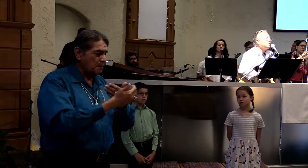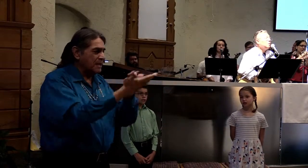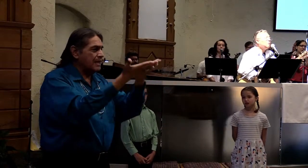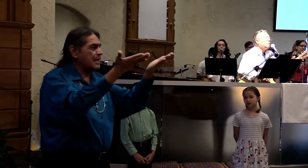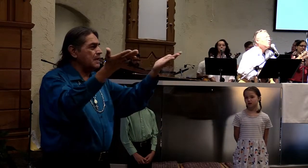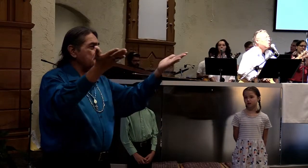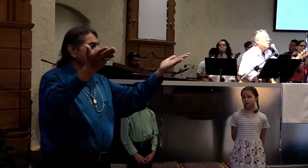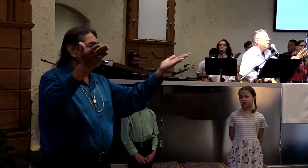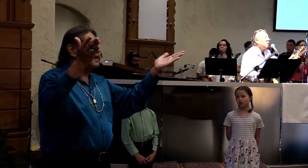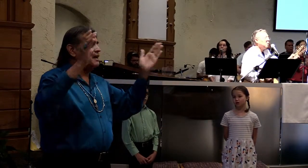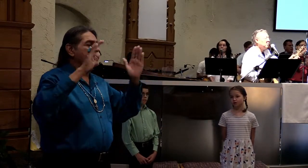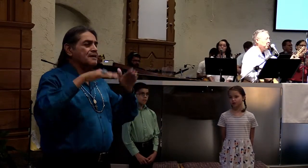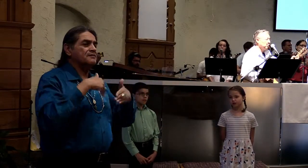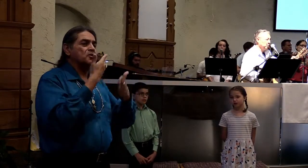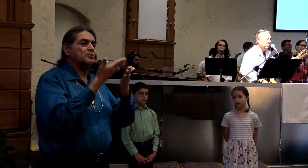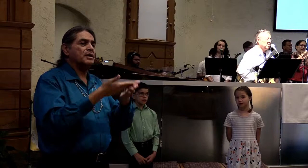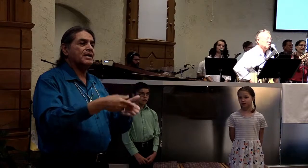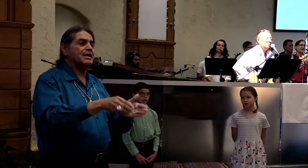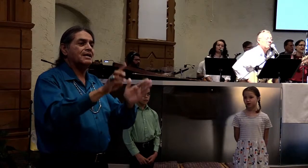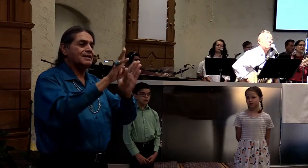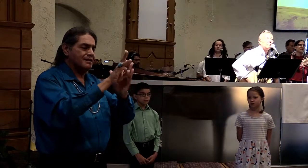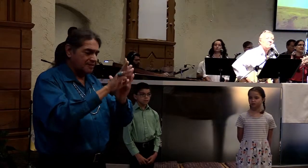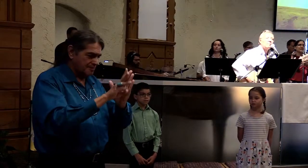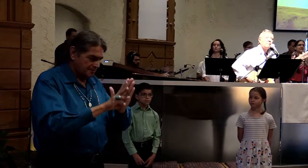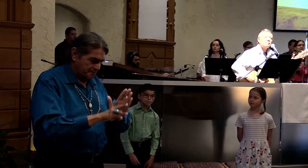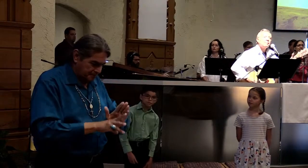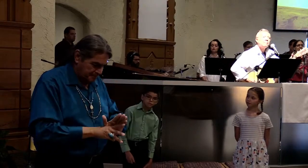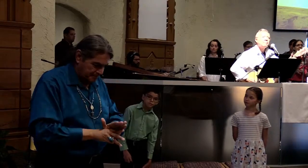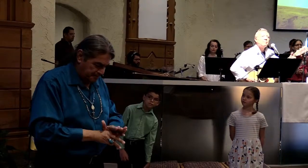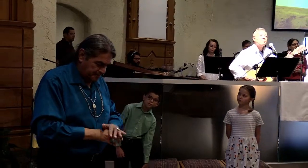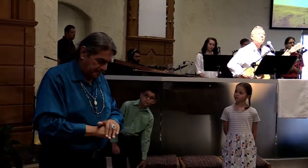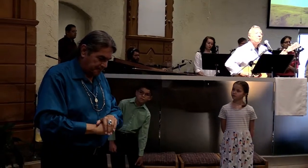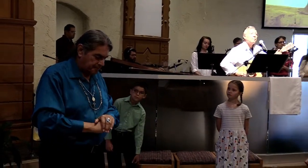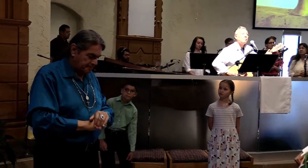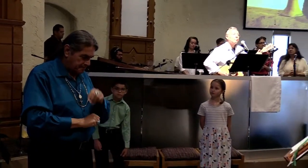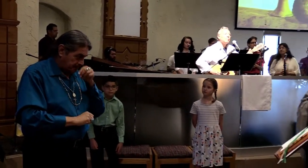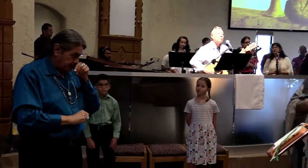to people of goodwill.